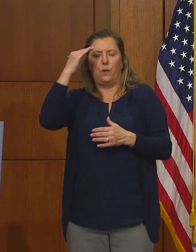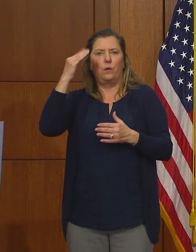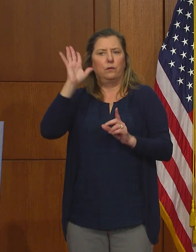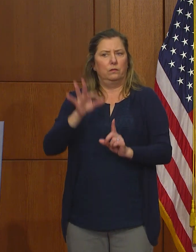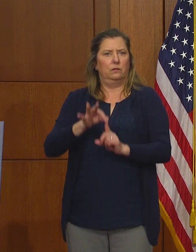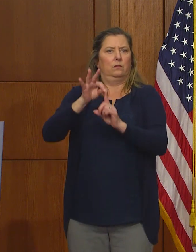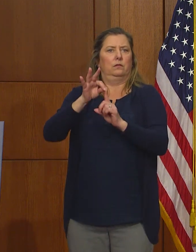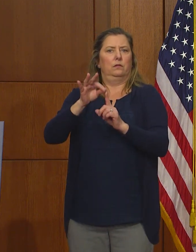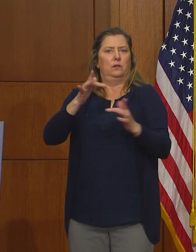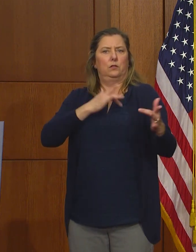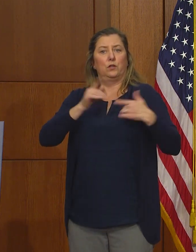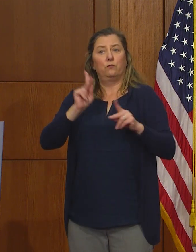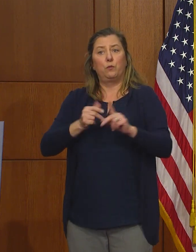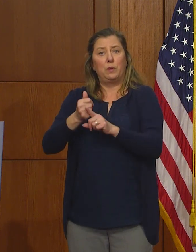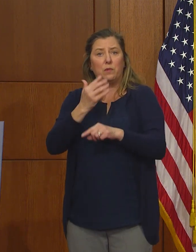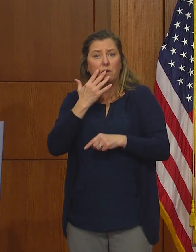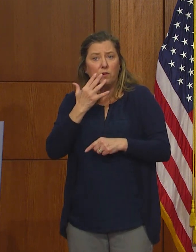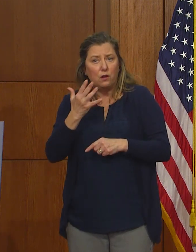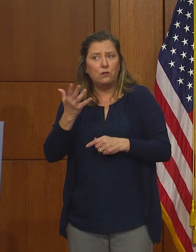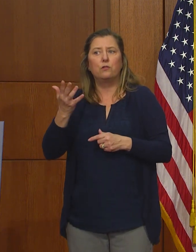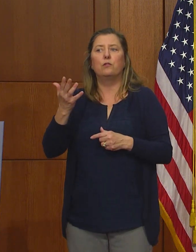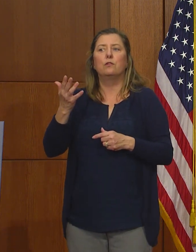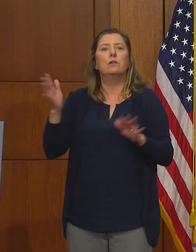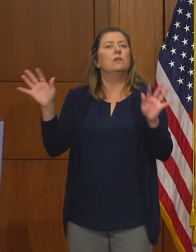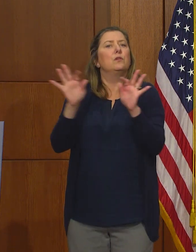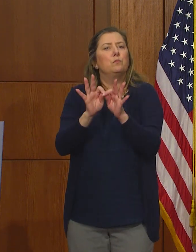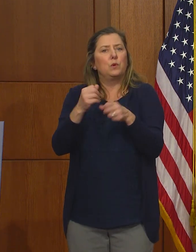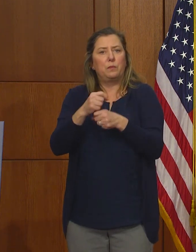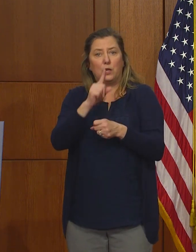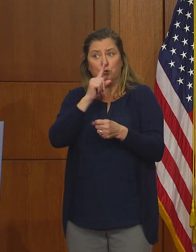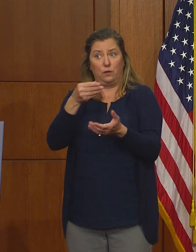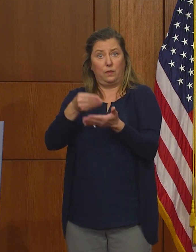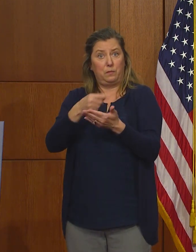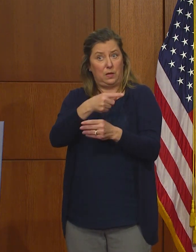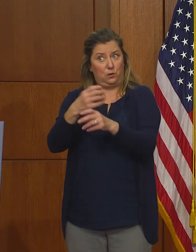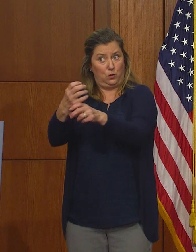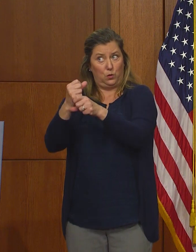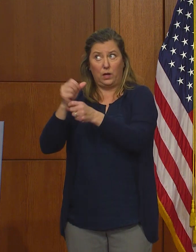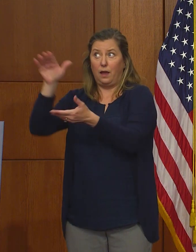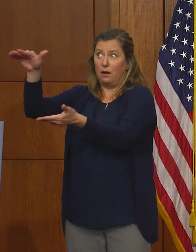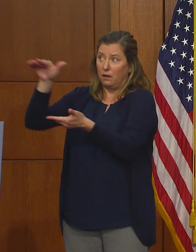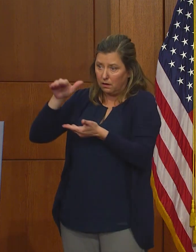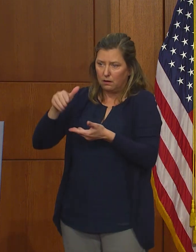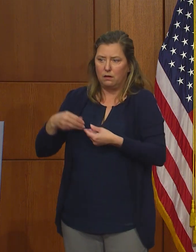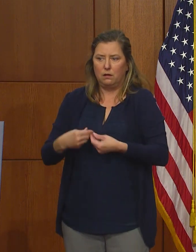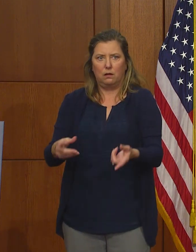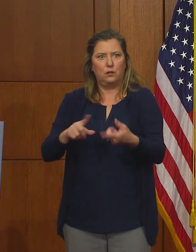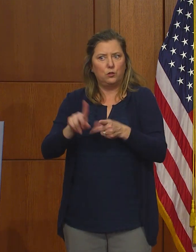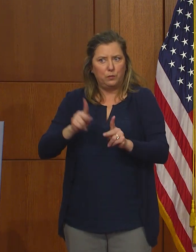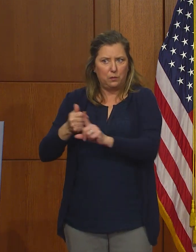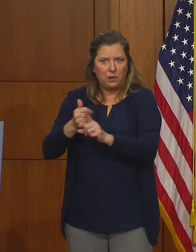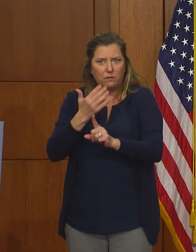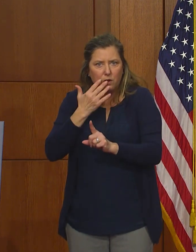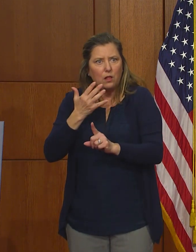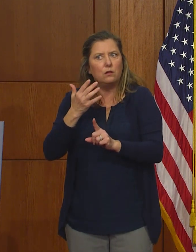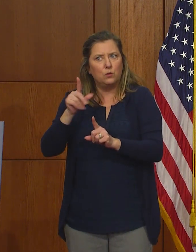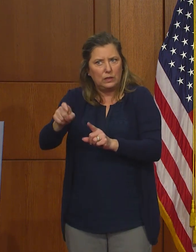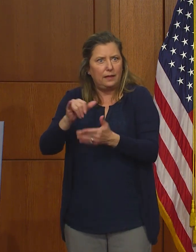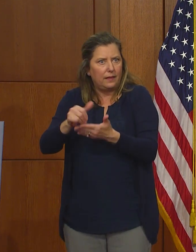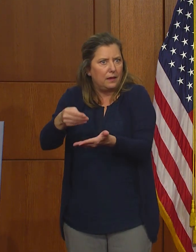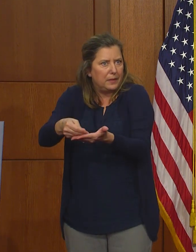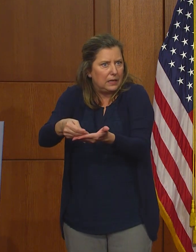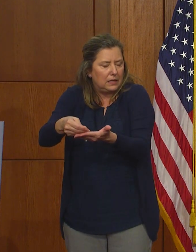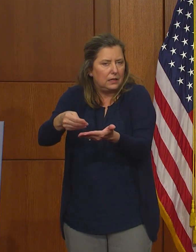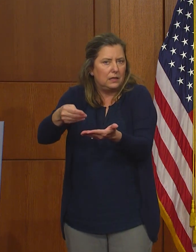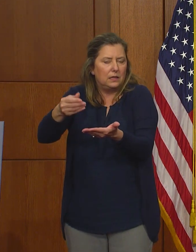for people of color, and even to make sure that the funding that you get gets to people of color who need some of that funding. In some